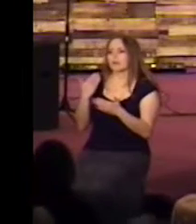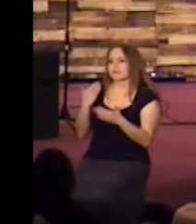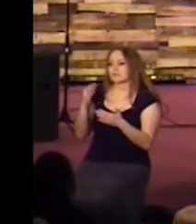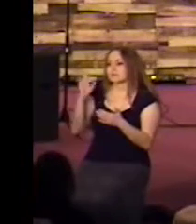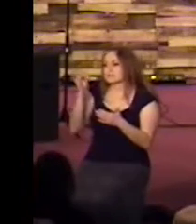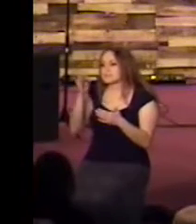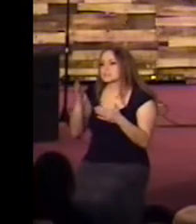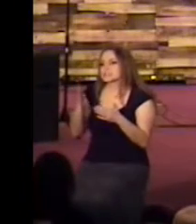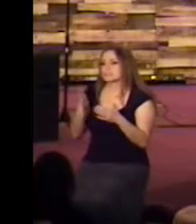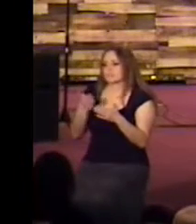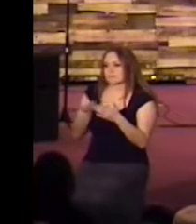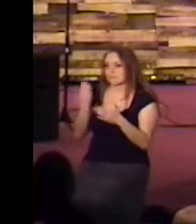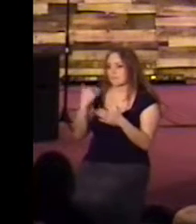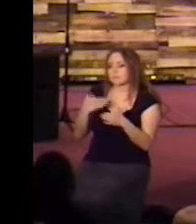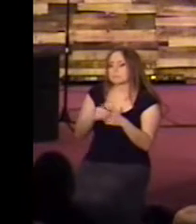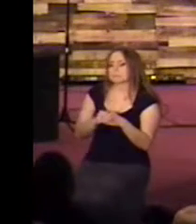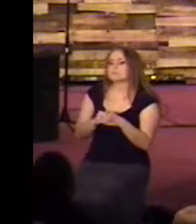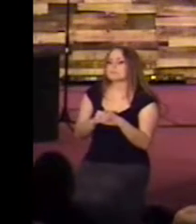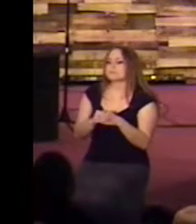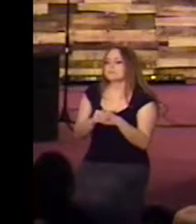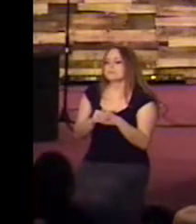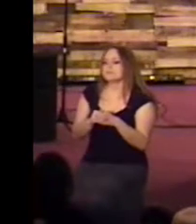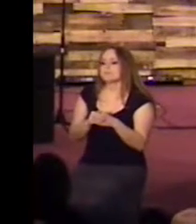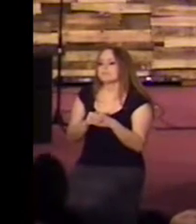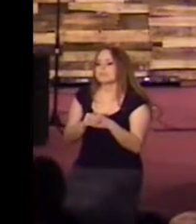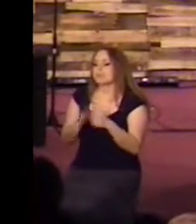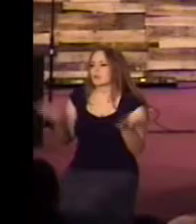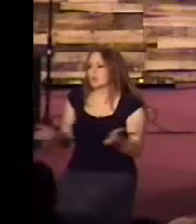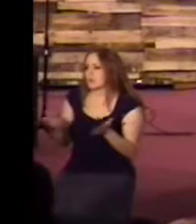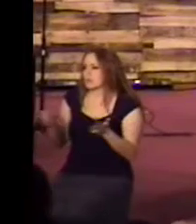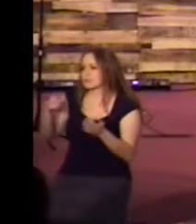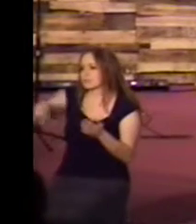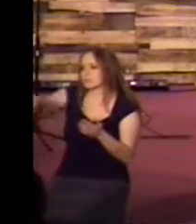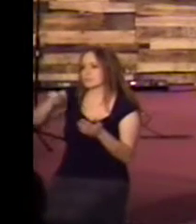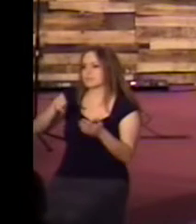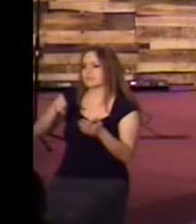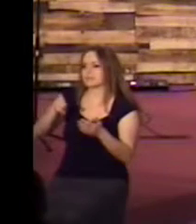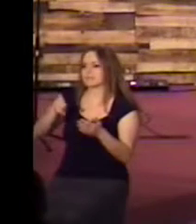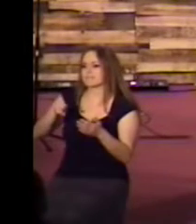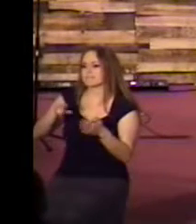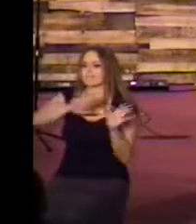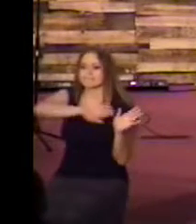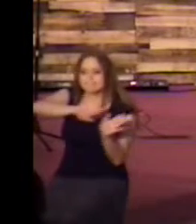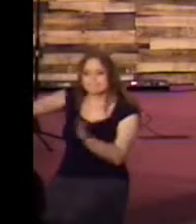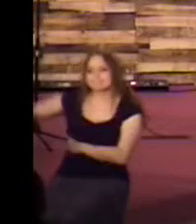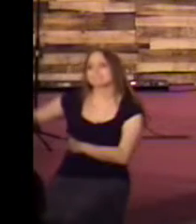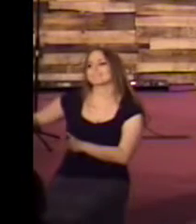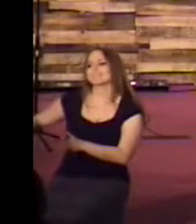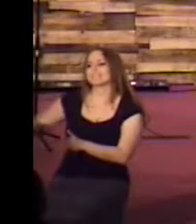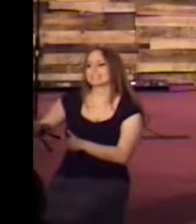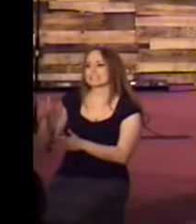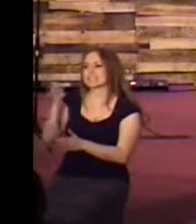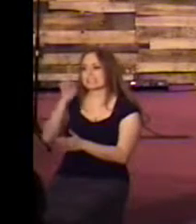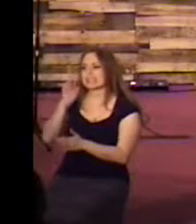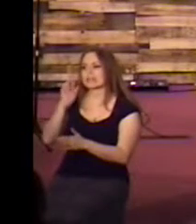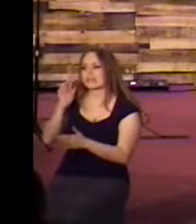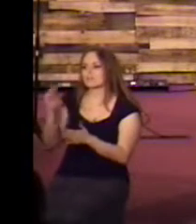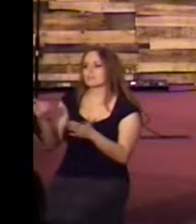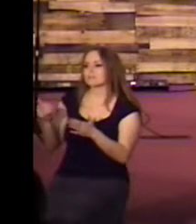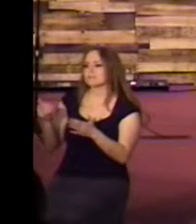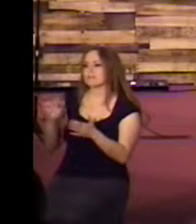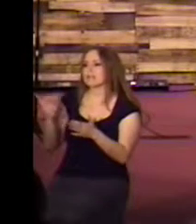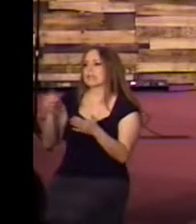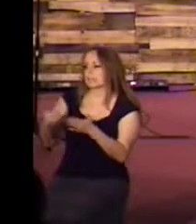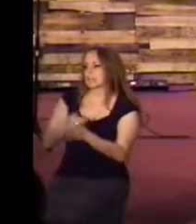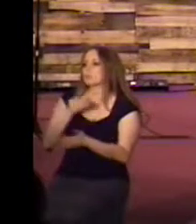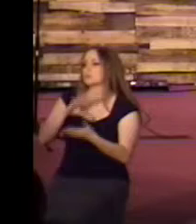before. And I really encourage you just to kind of put yourself aside and hear it as a fresh story. So this first one is